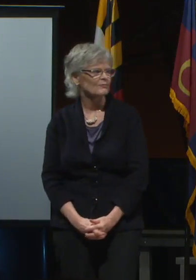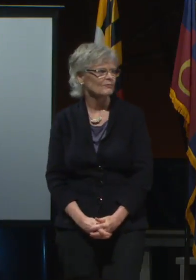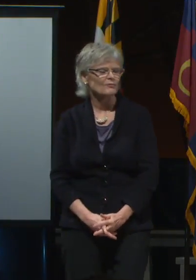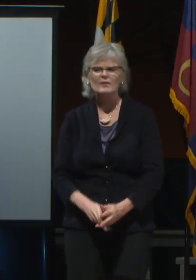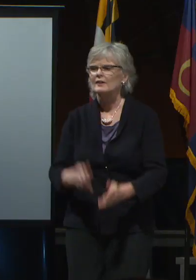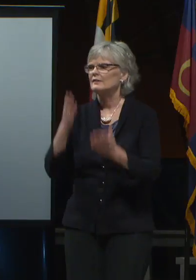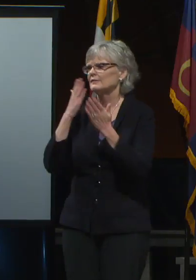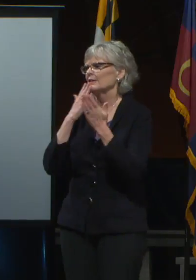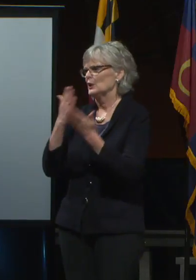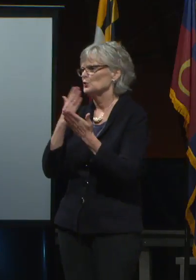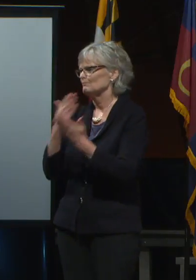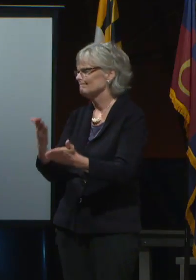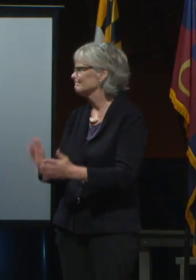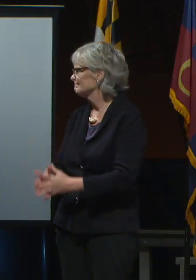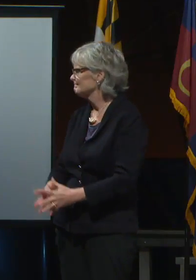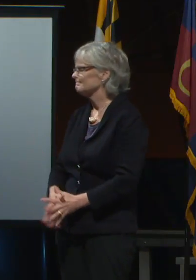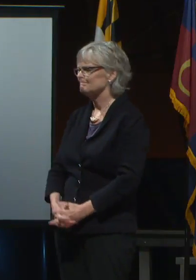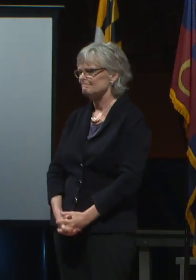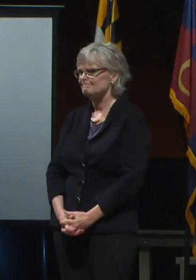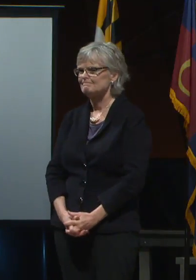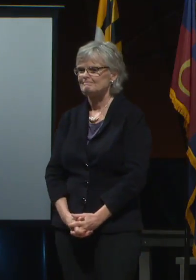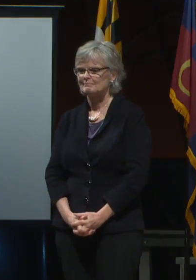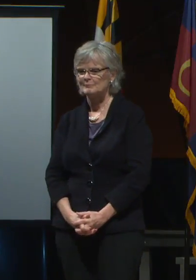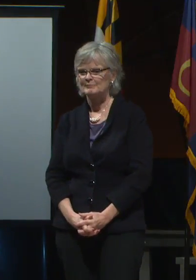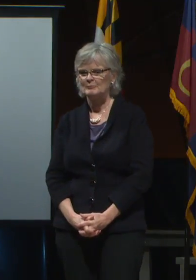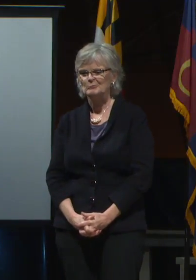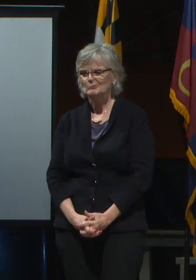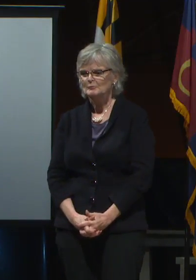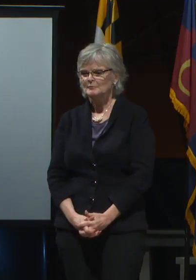Thank you very much.